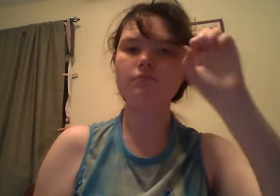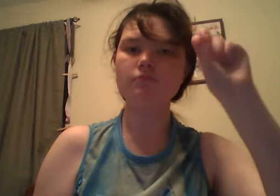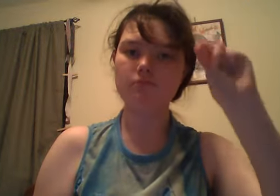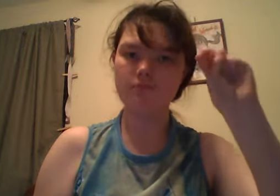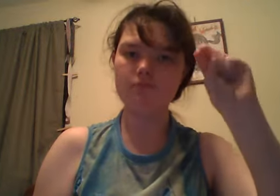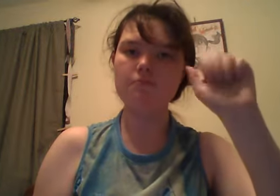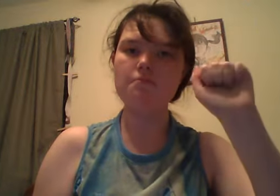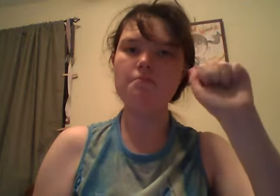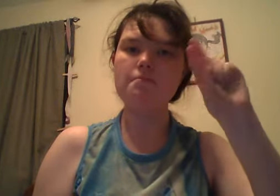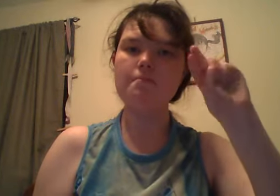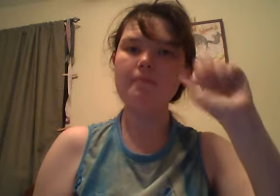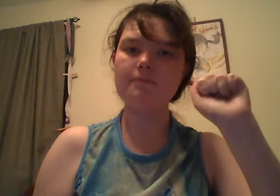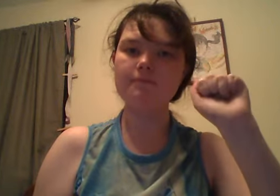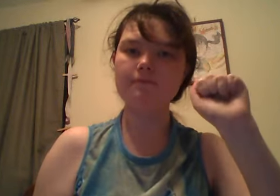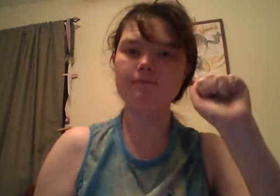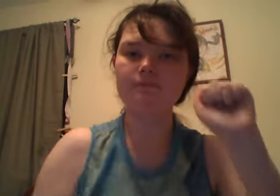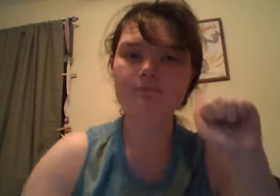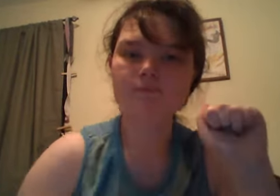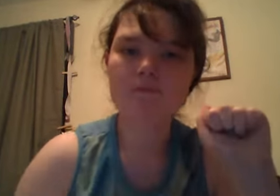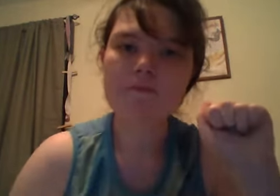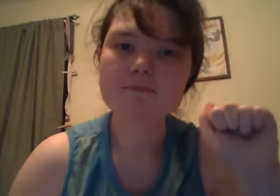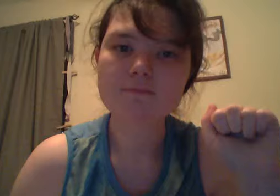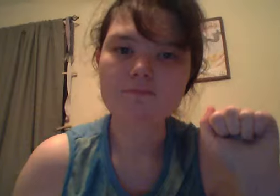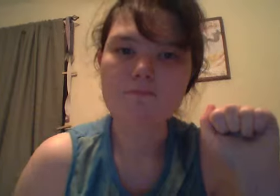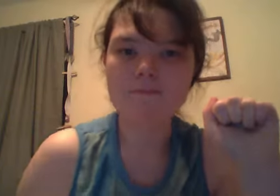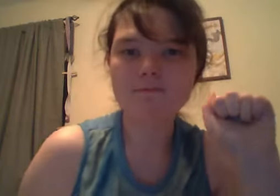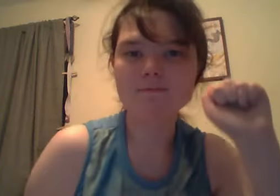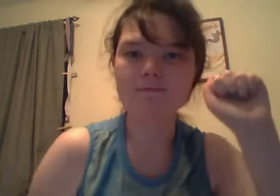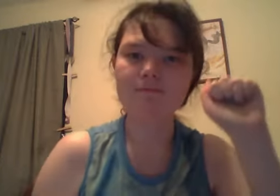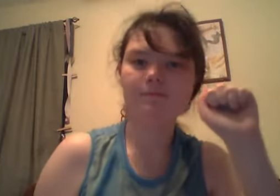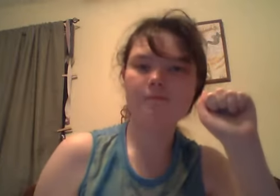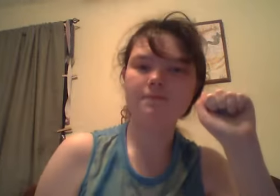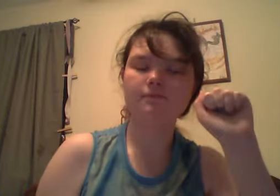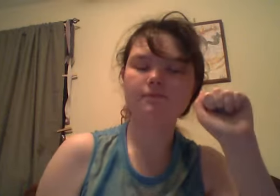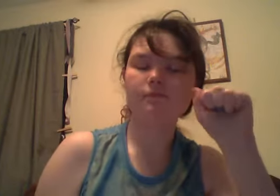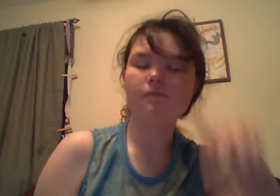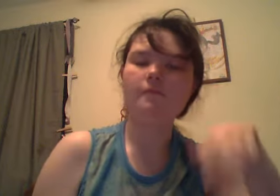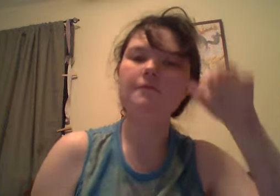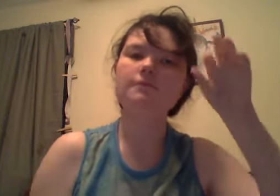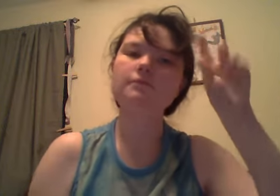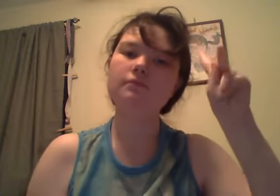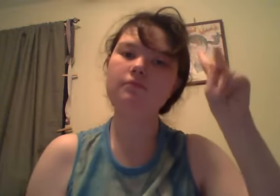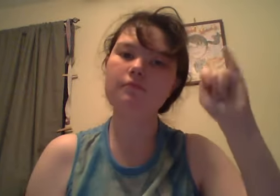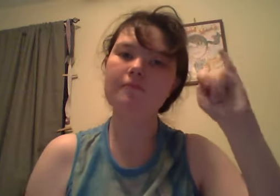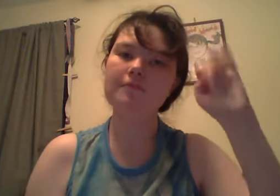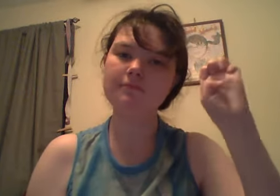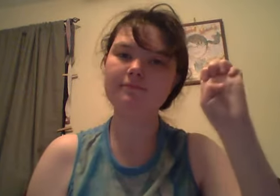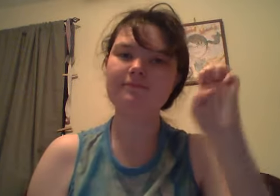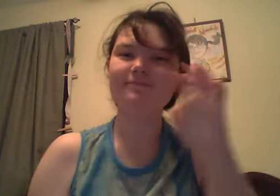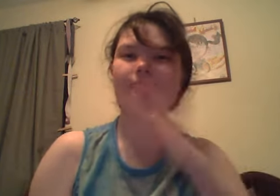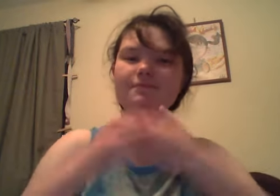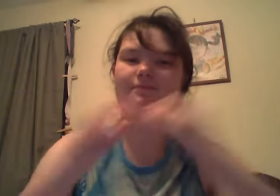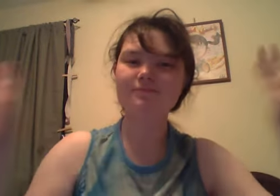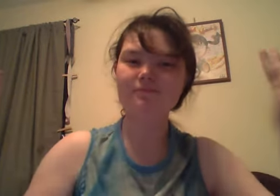I don't need the girl Good night, it's alright Without you I'm